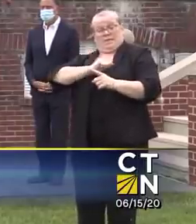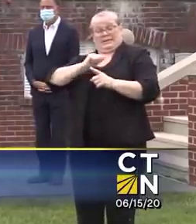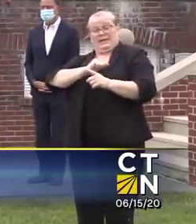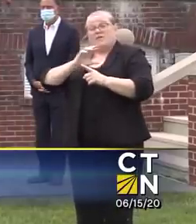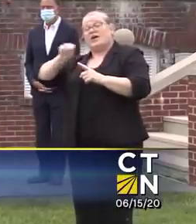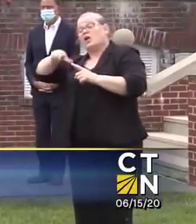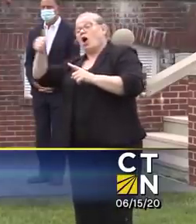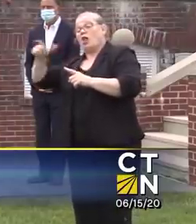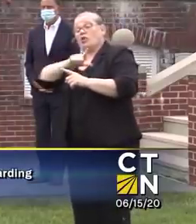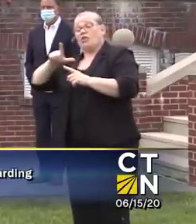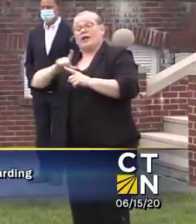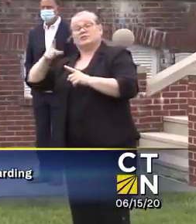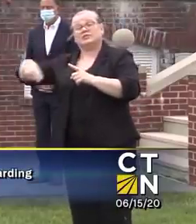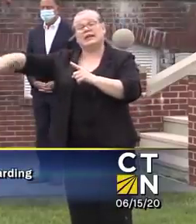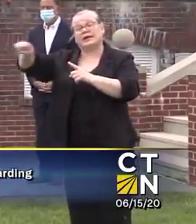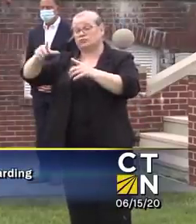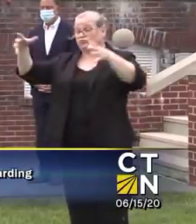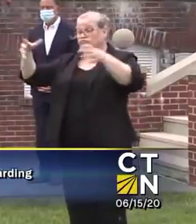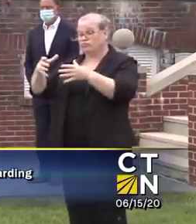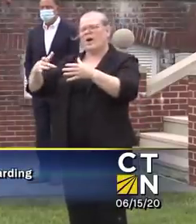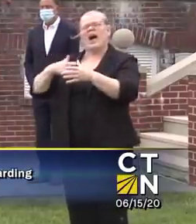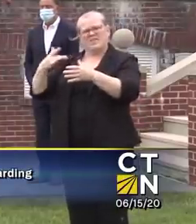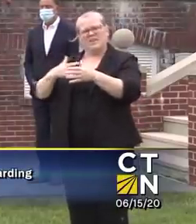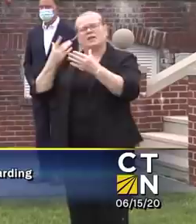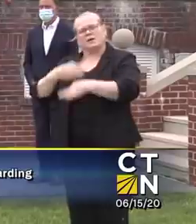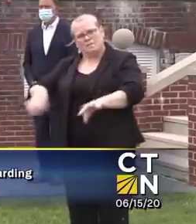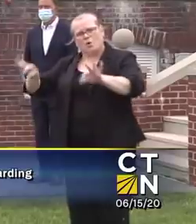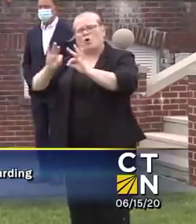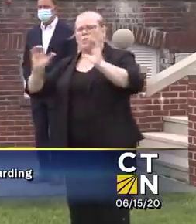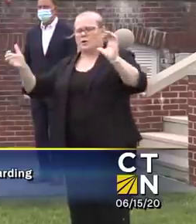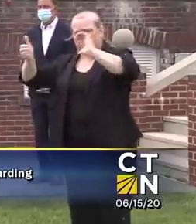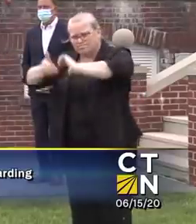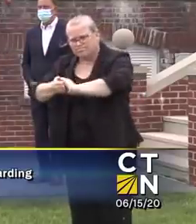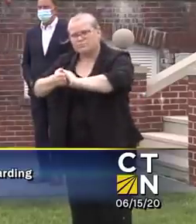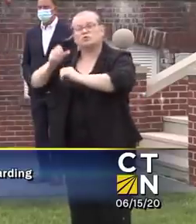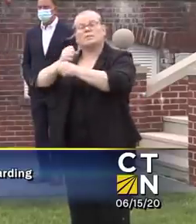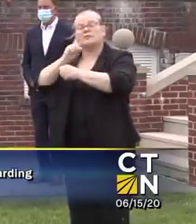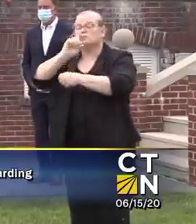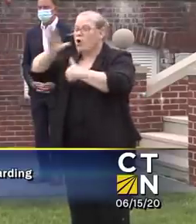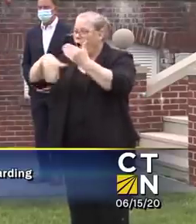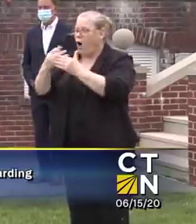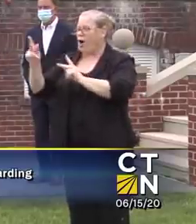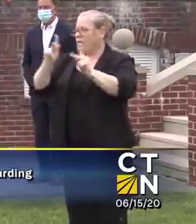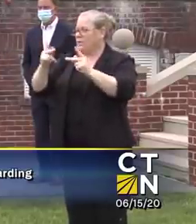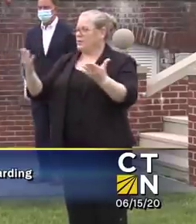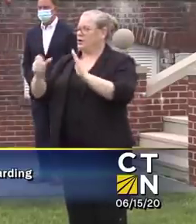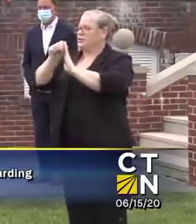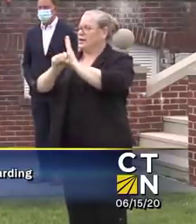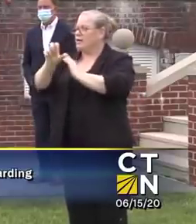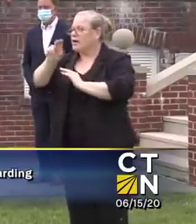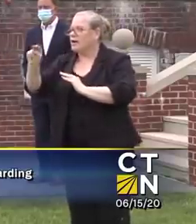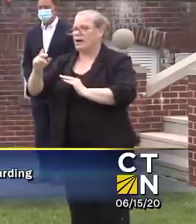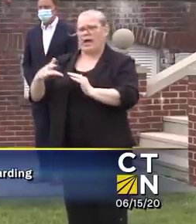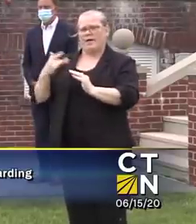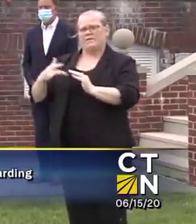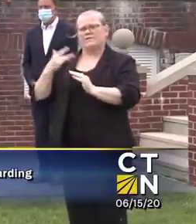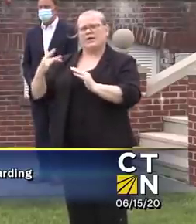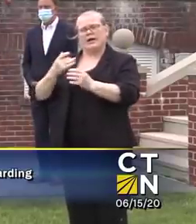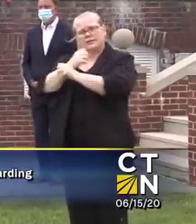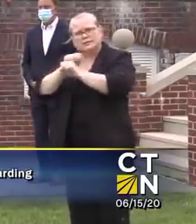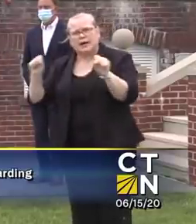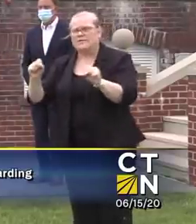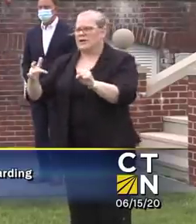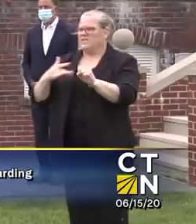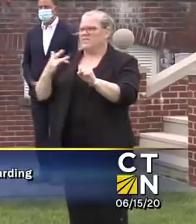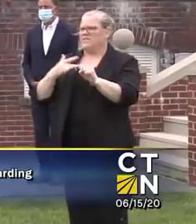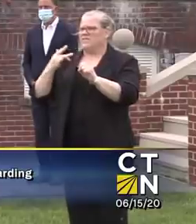we lock arms with him and make sure that every citizen in the state of Connecticut feels reassured, feels empowered, understands that they're important, that their lives